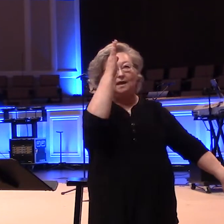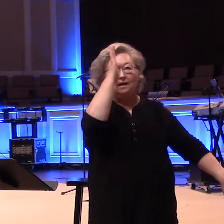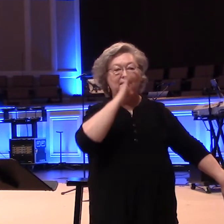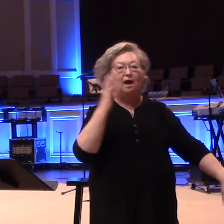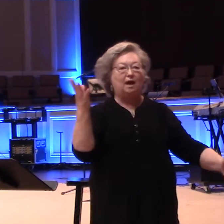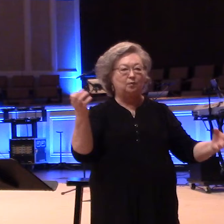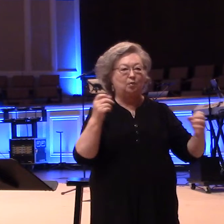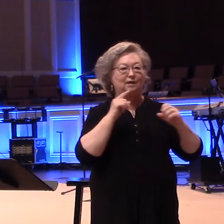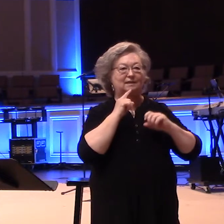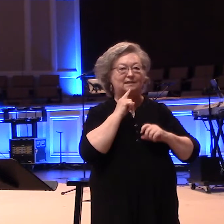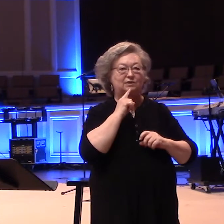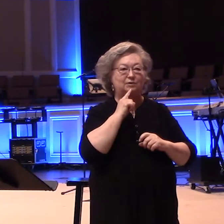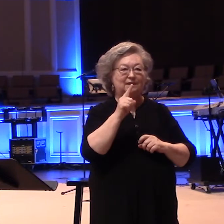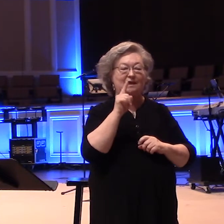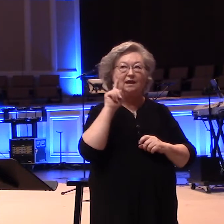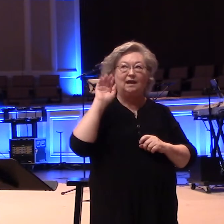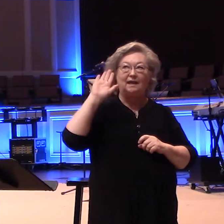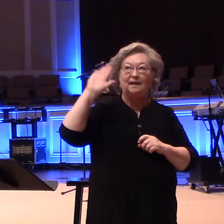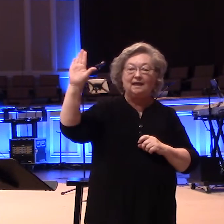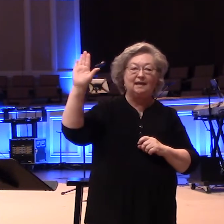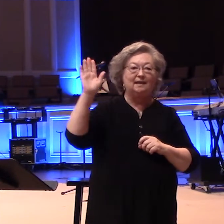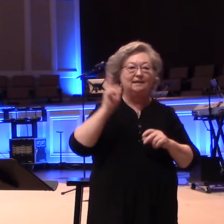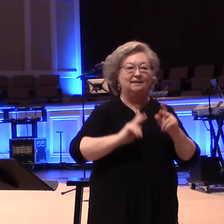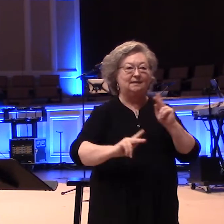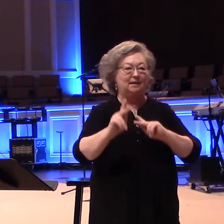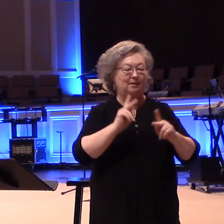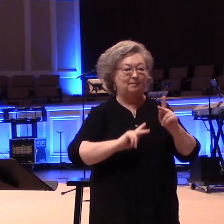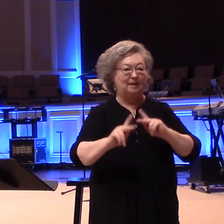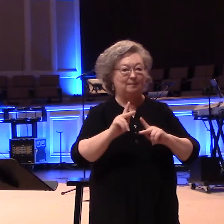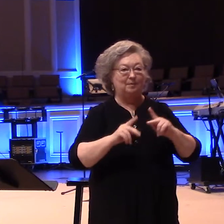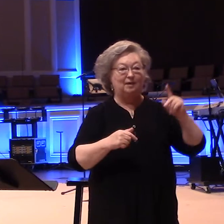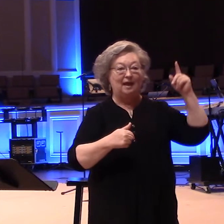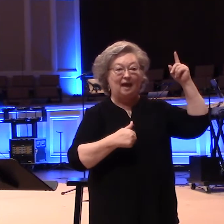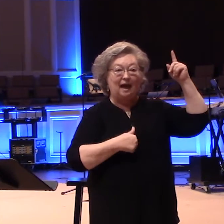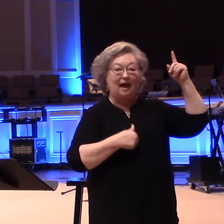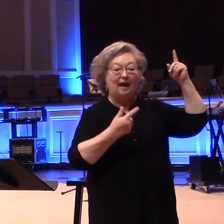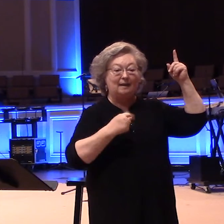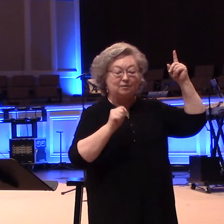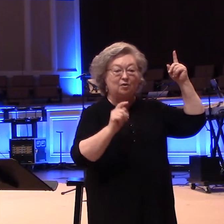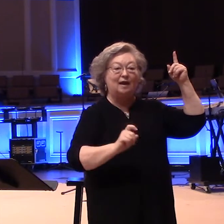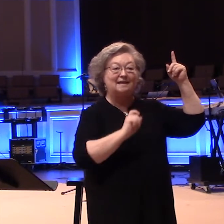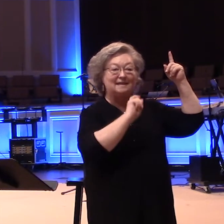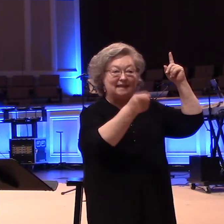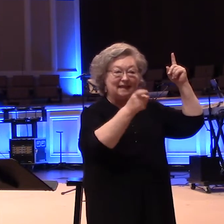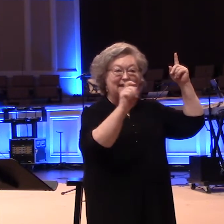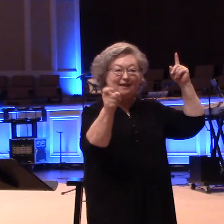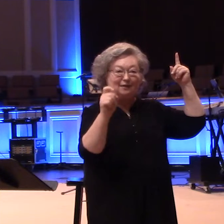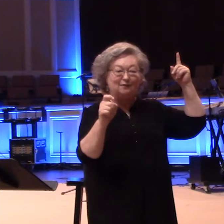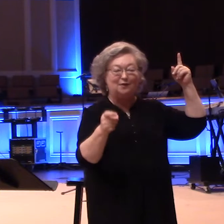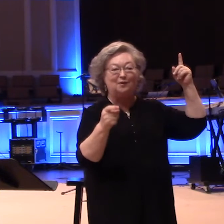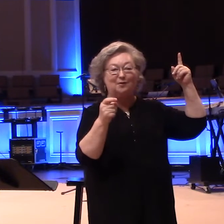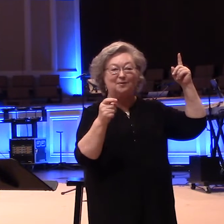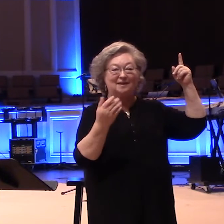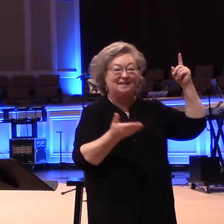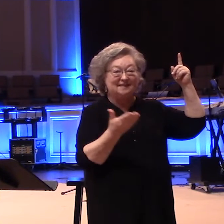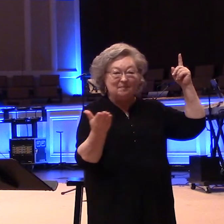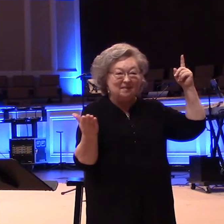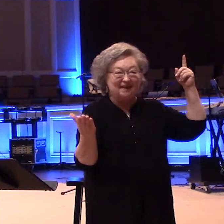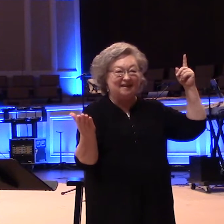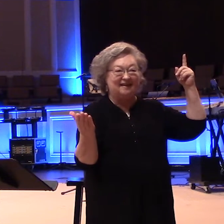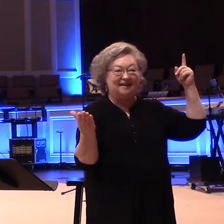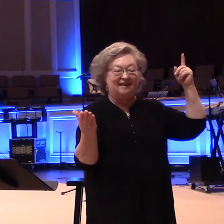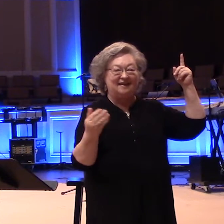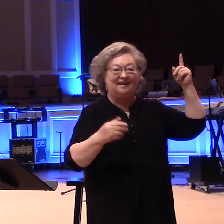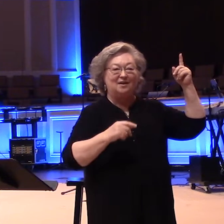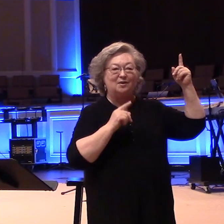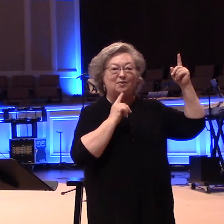his people and on the other side of the cross to us today, I'm trying to give you something. I am trying to give you something.